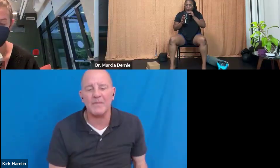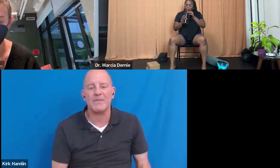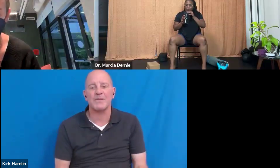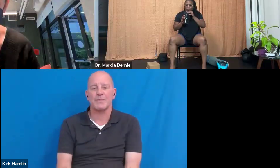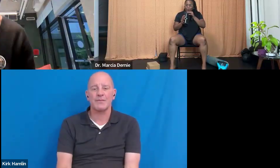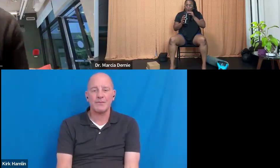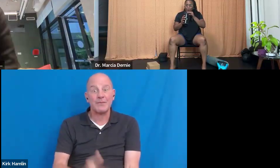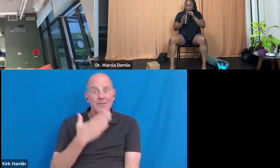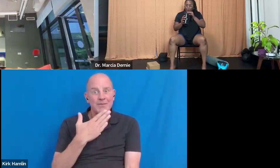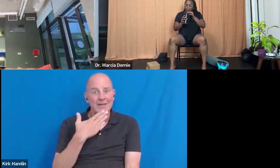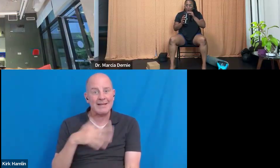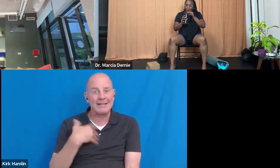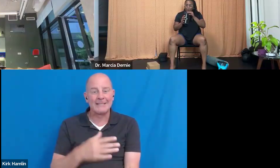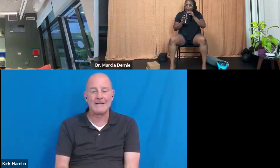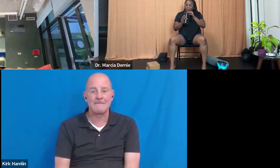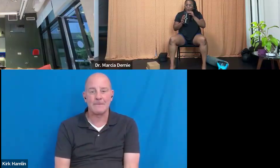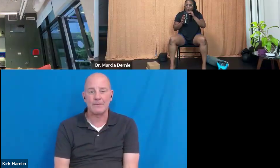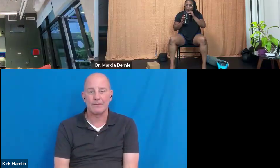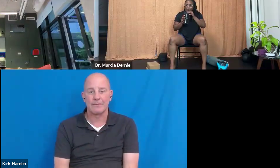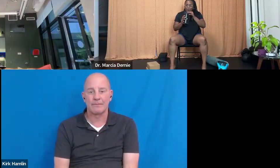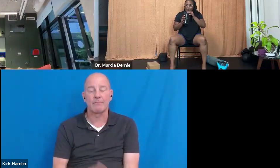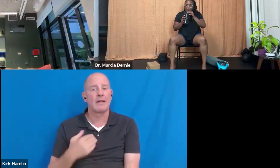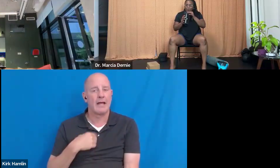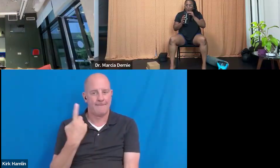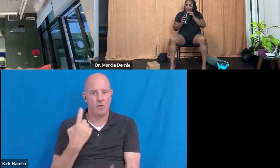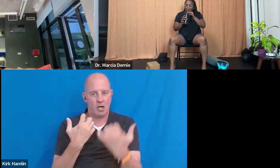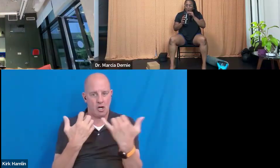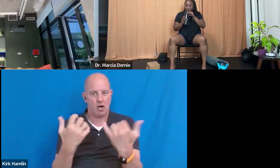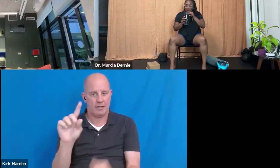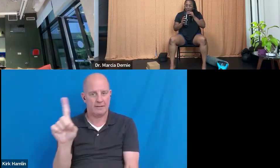Thank you so much. We have a question in the audience.